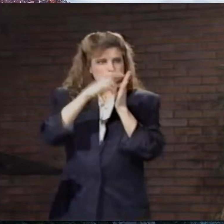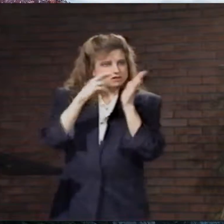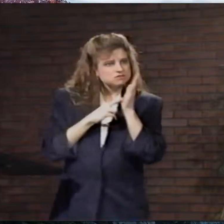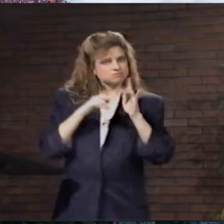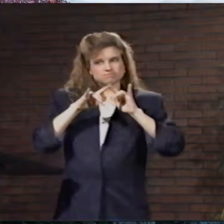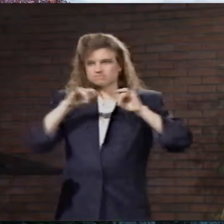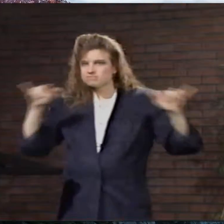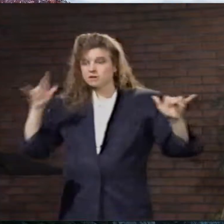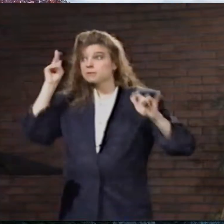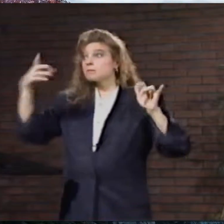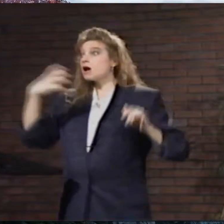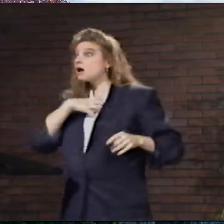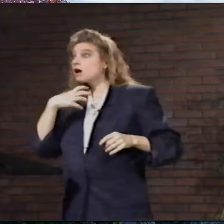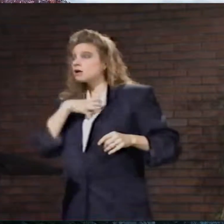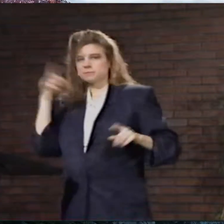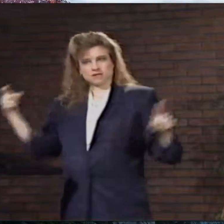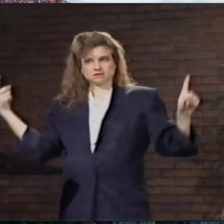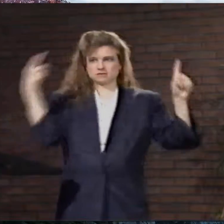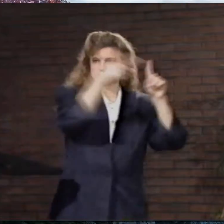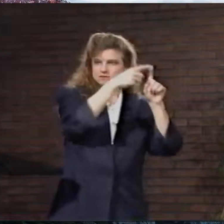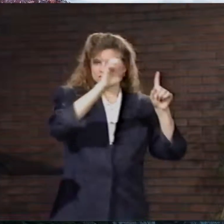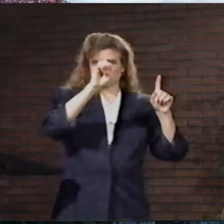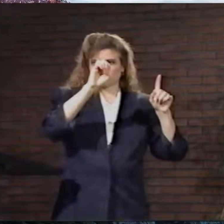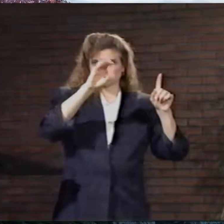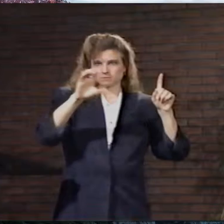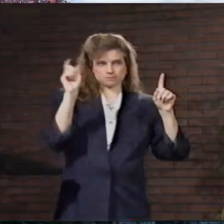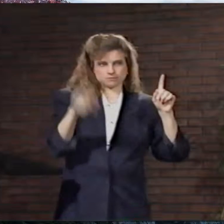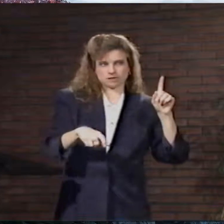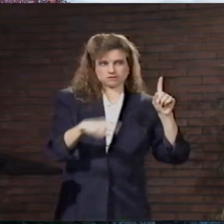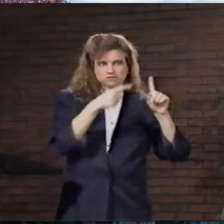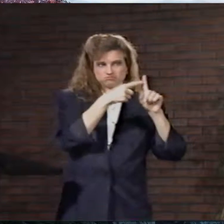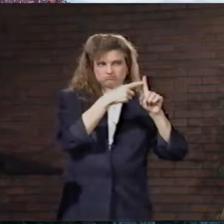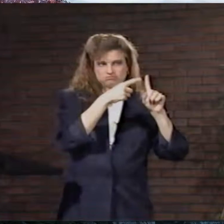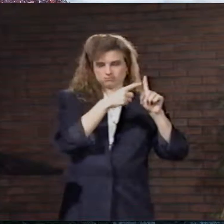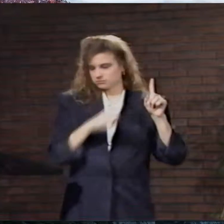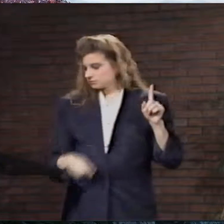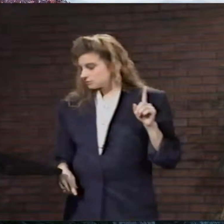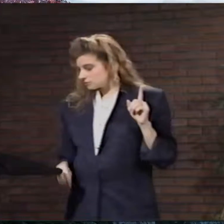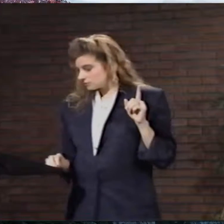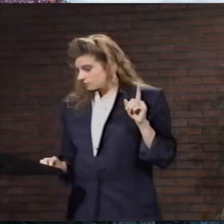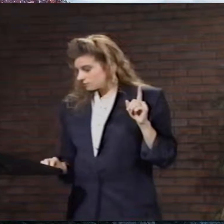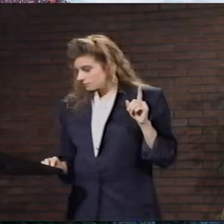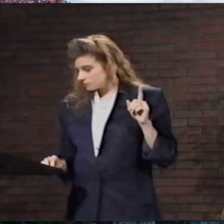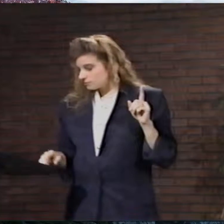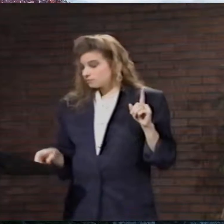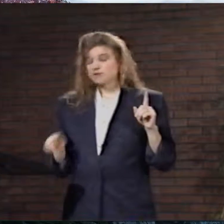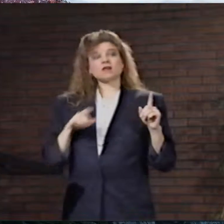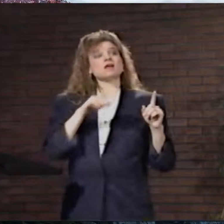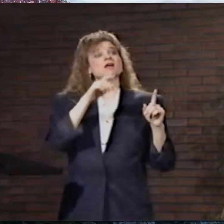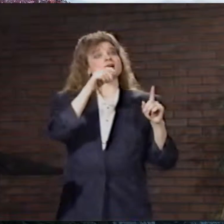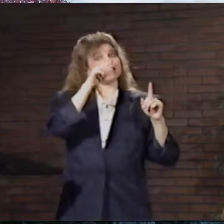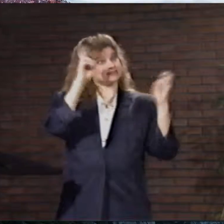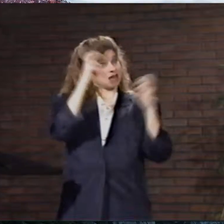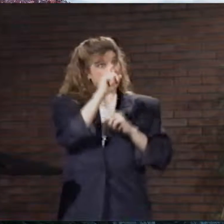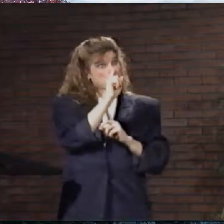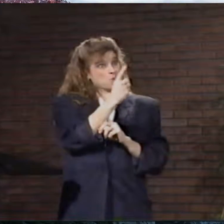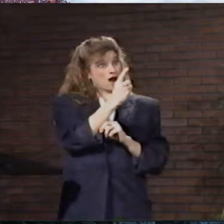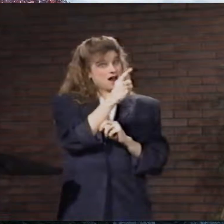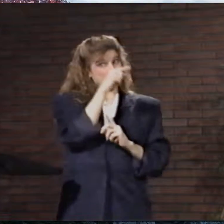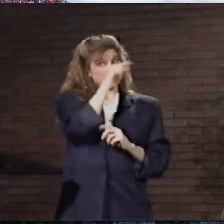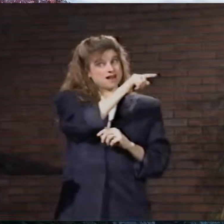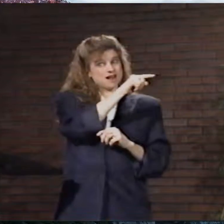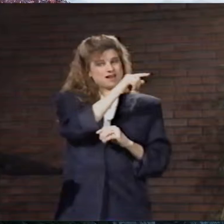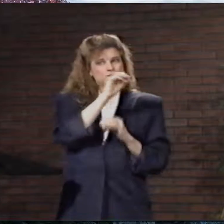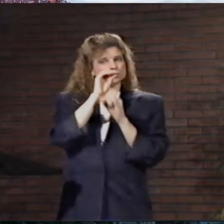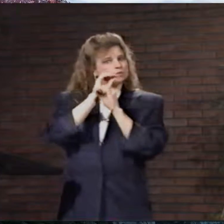That's the federal government's rules. If you have a complaint, you can talk to the SC.